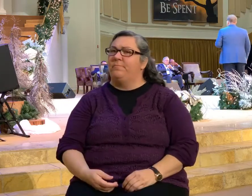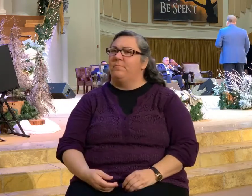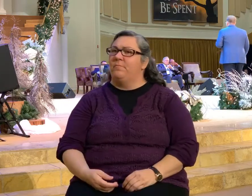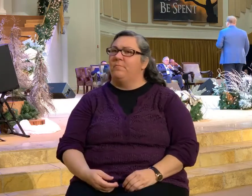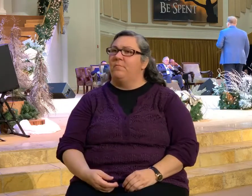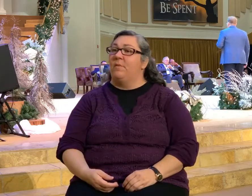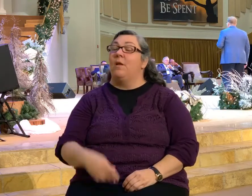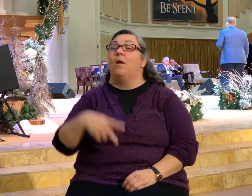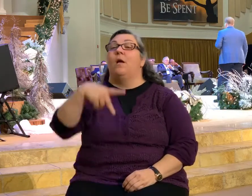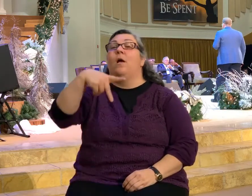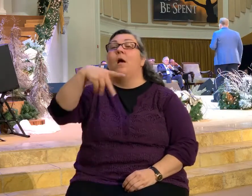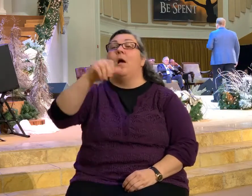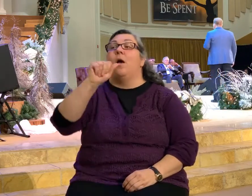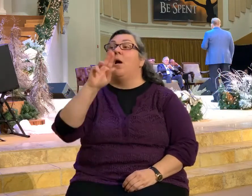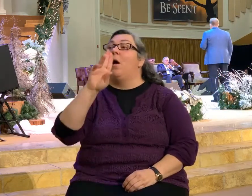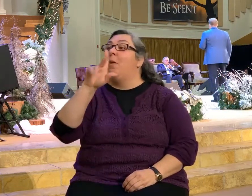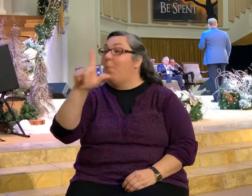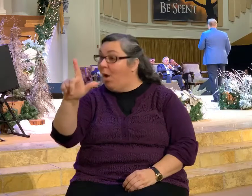Because Paul